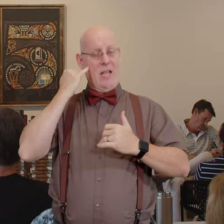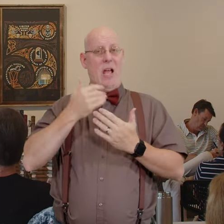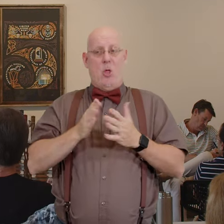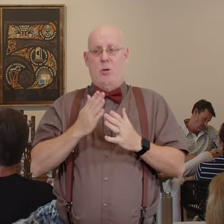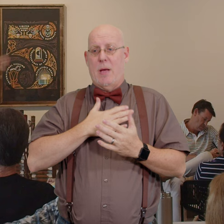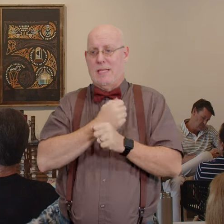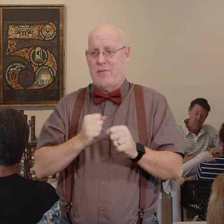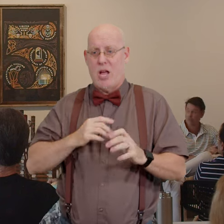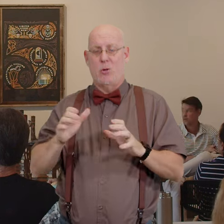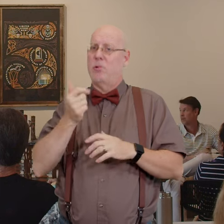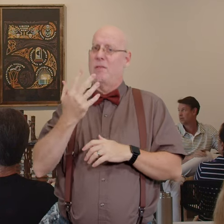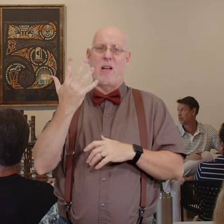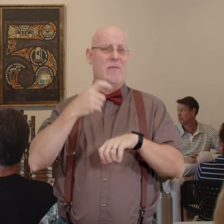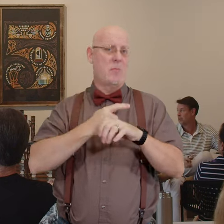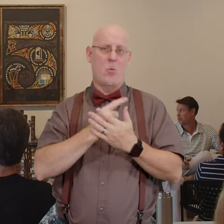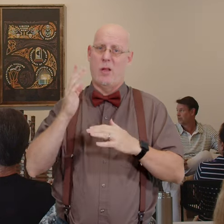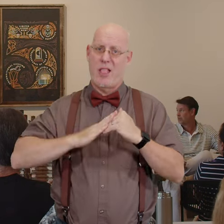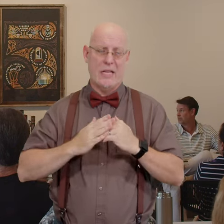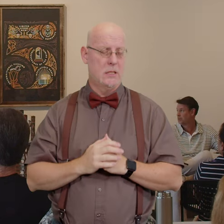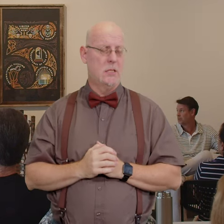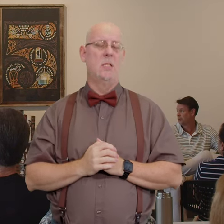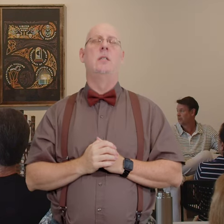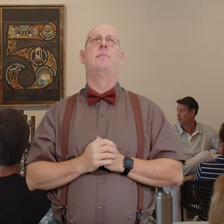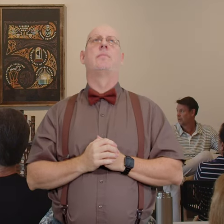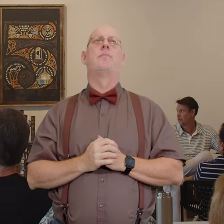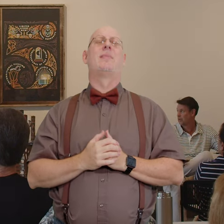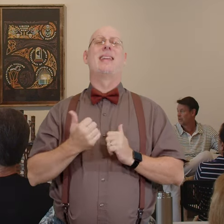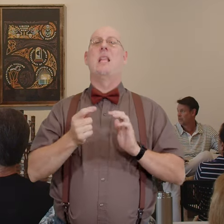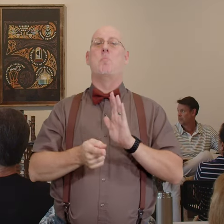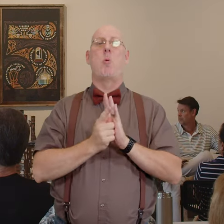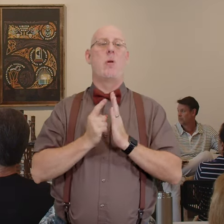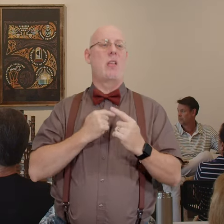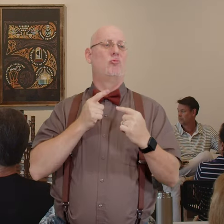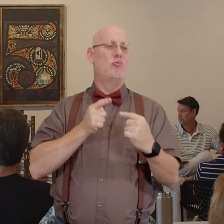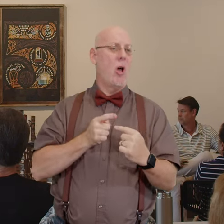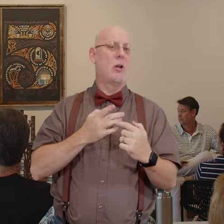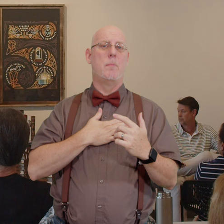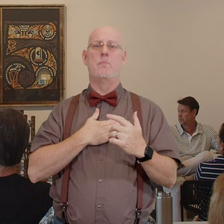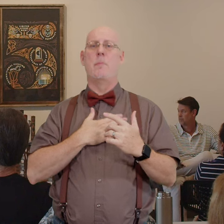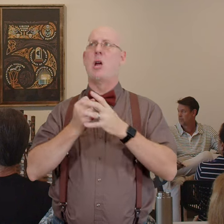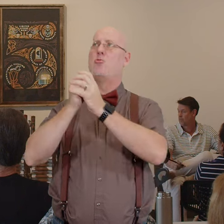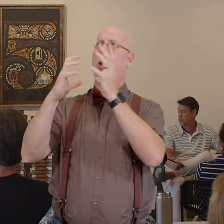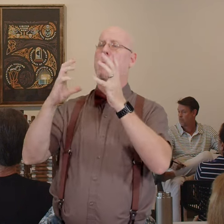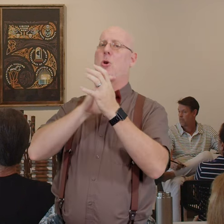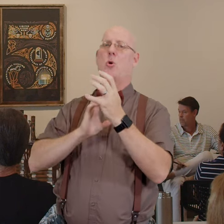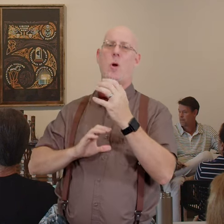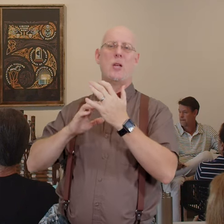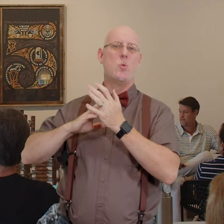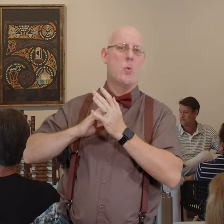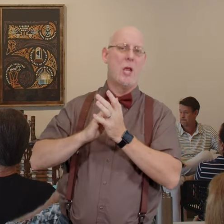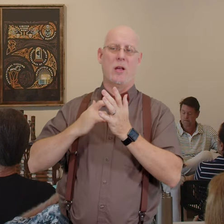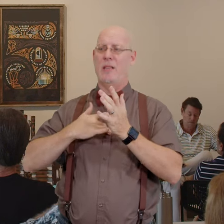I could lose my salvation, I would do so probably 5 times a week at least, right? Like, at any moment I struggle, my grip on Christ